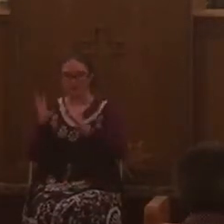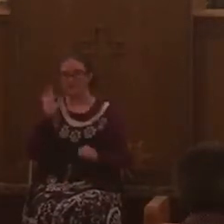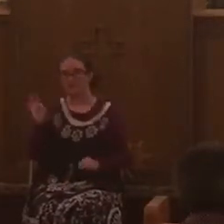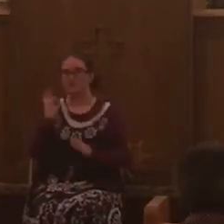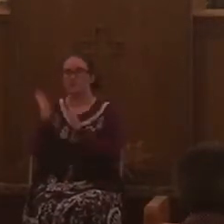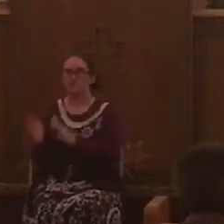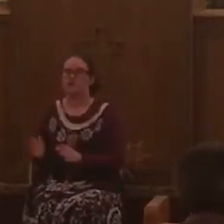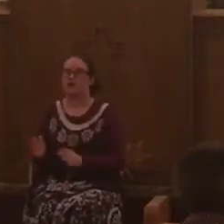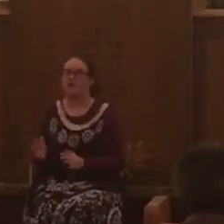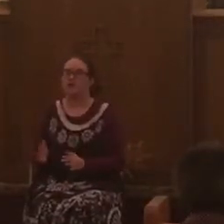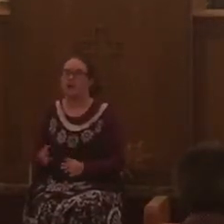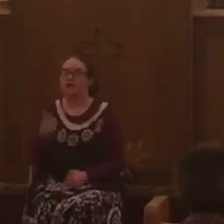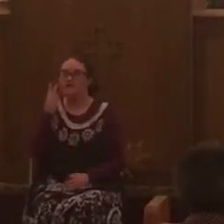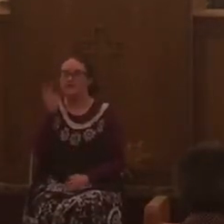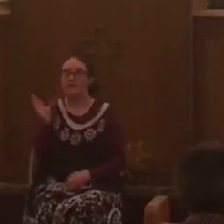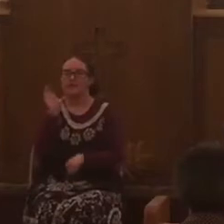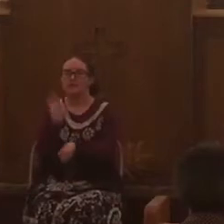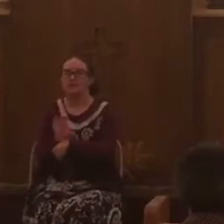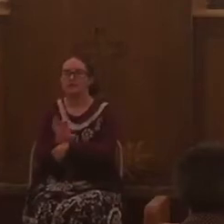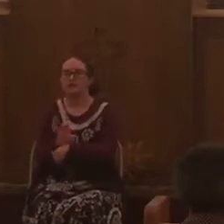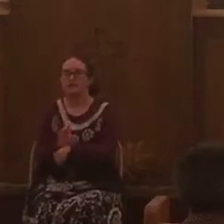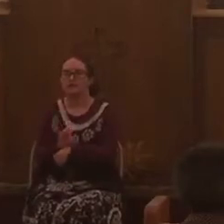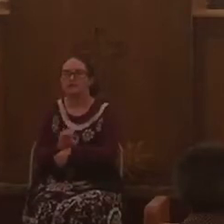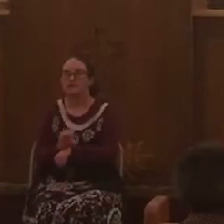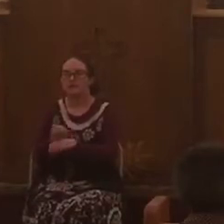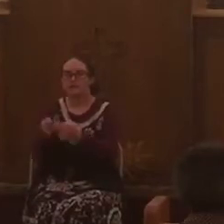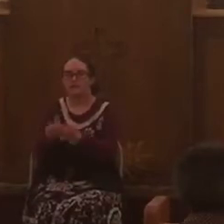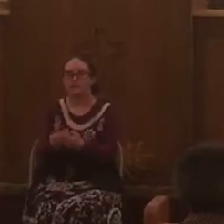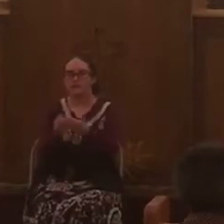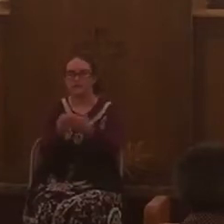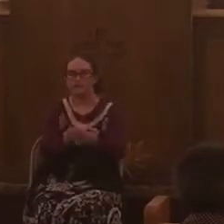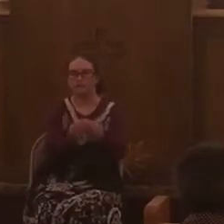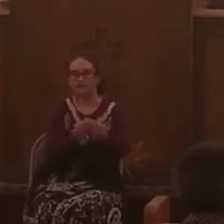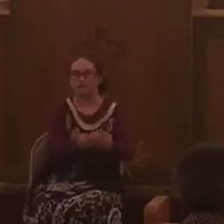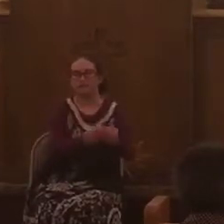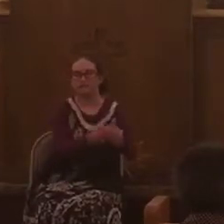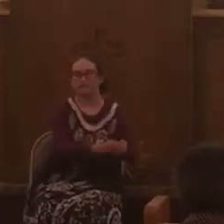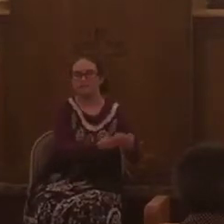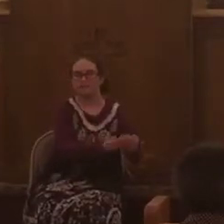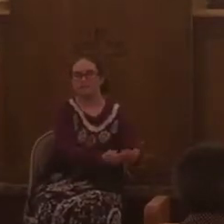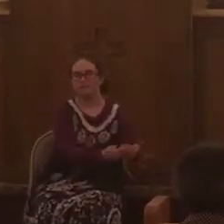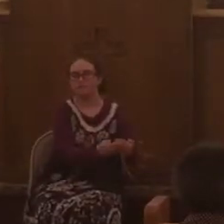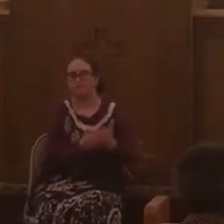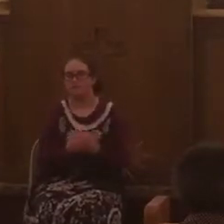the anointing that God will give you when he fills you with the Spirit.